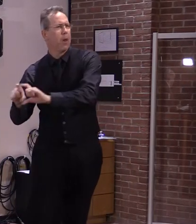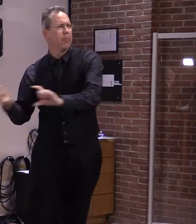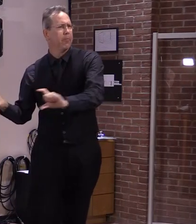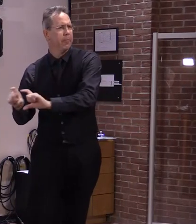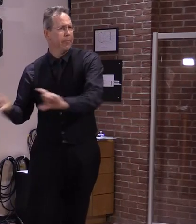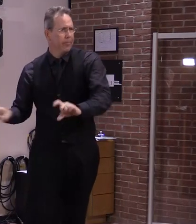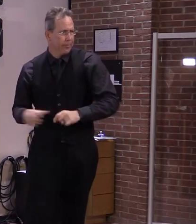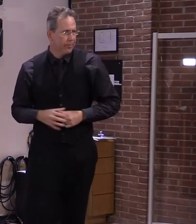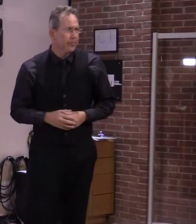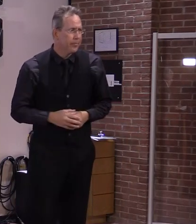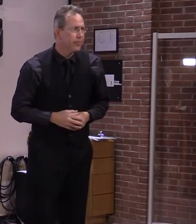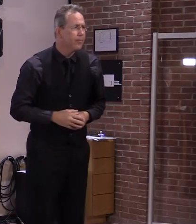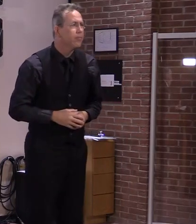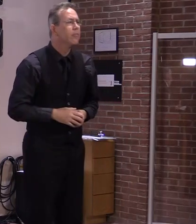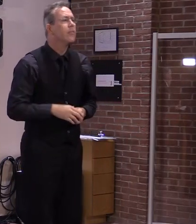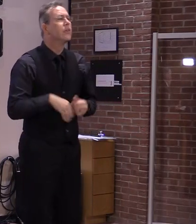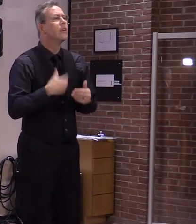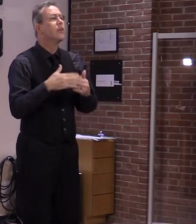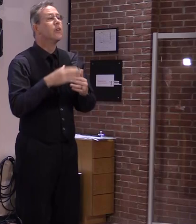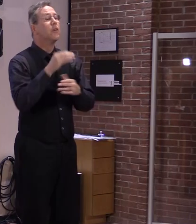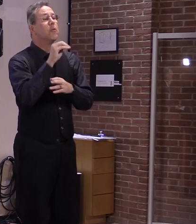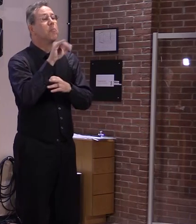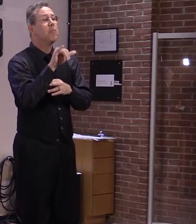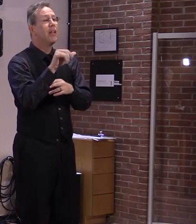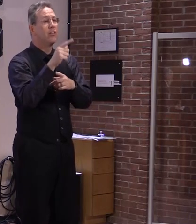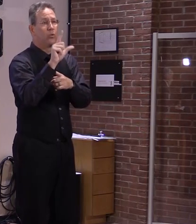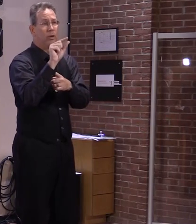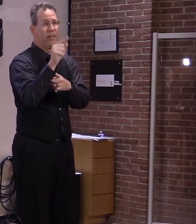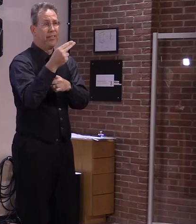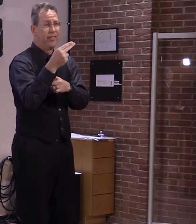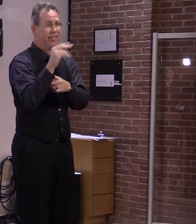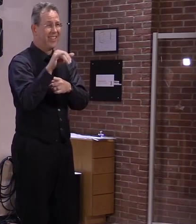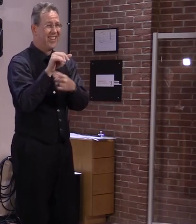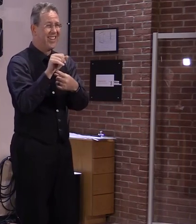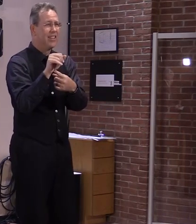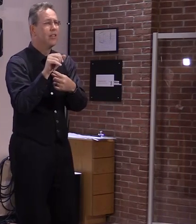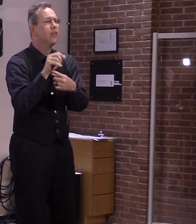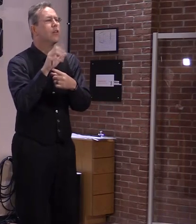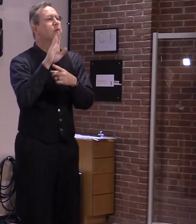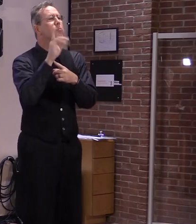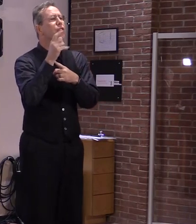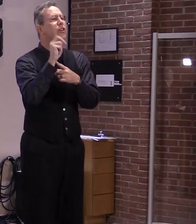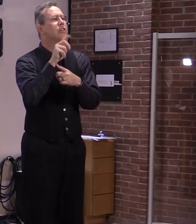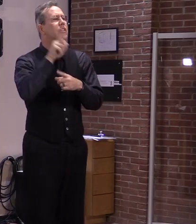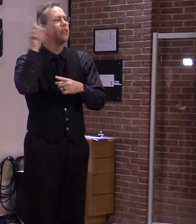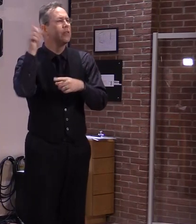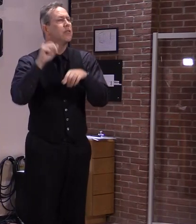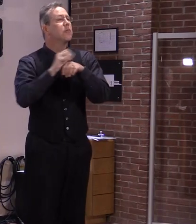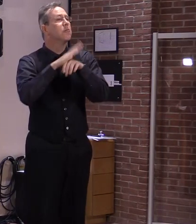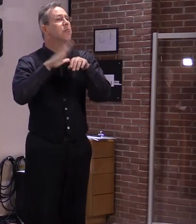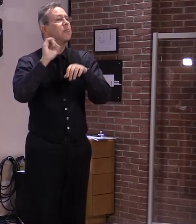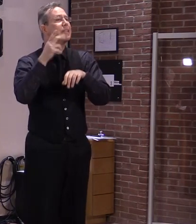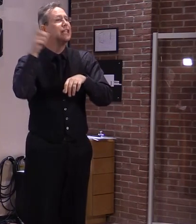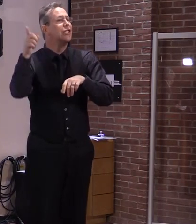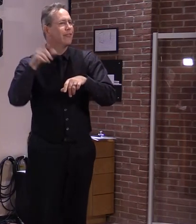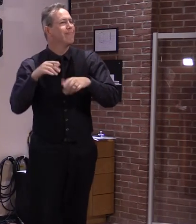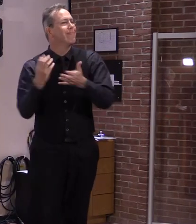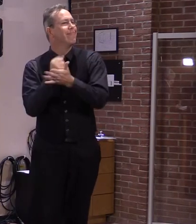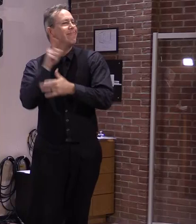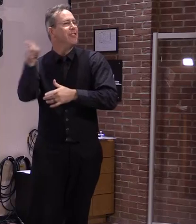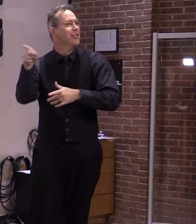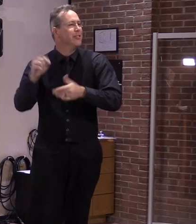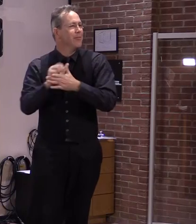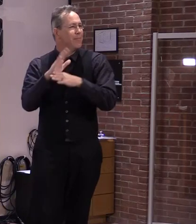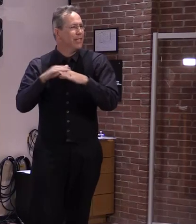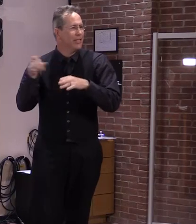May 20th, you can get your shot at North Beach in Burlington. This is a walk-in only